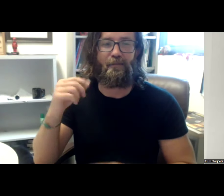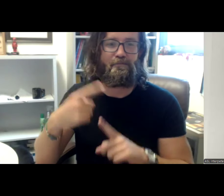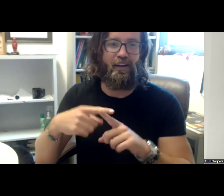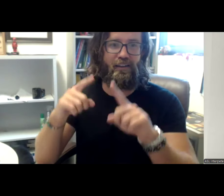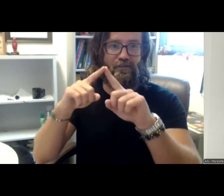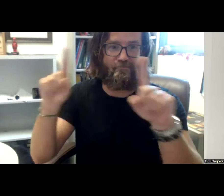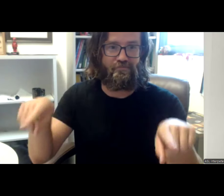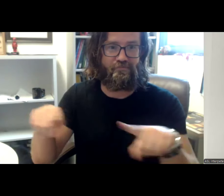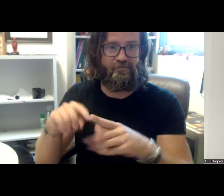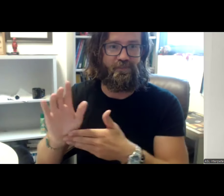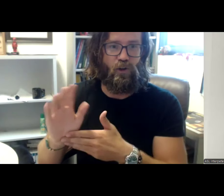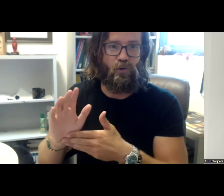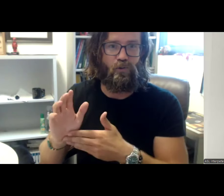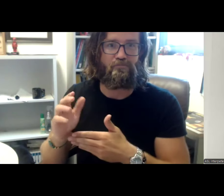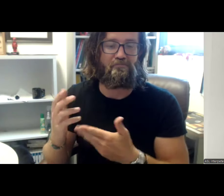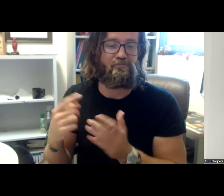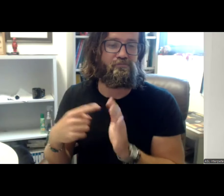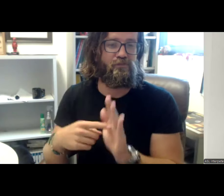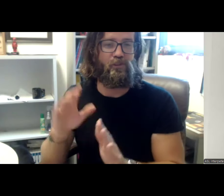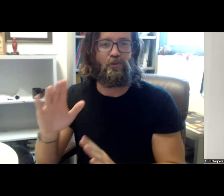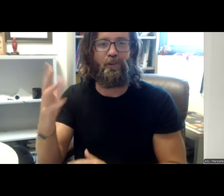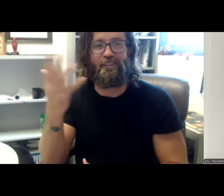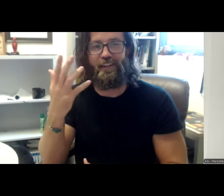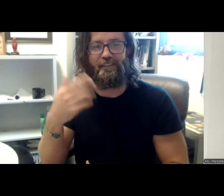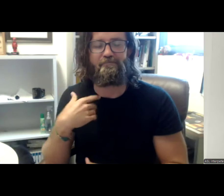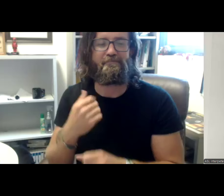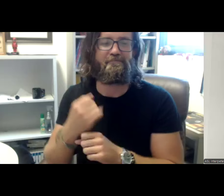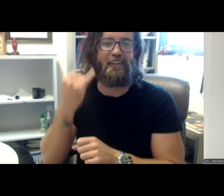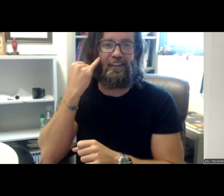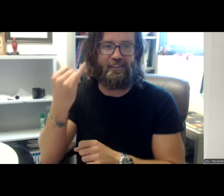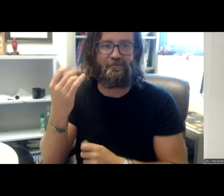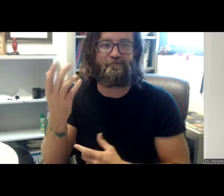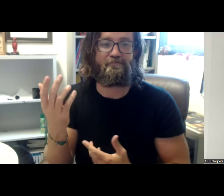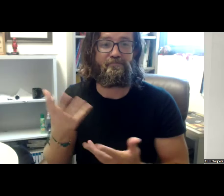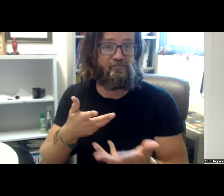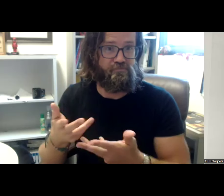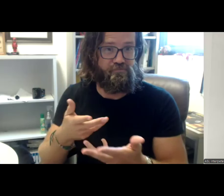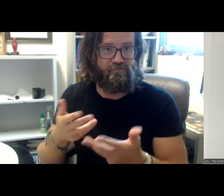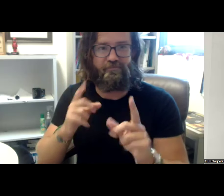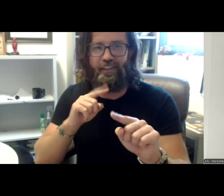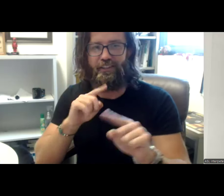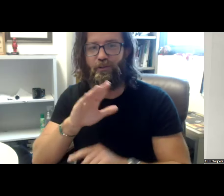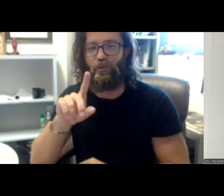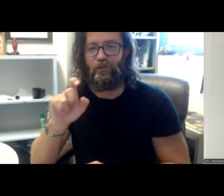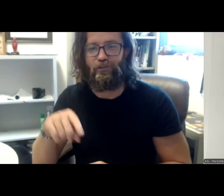mic and just ask the question, and we have the interpreters who will sign to me.